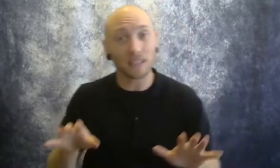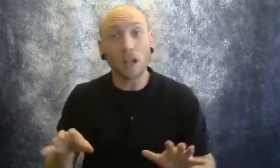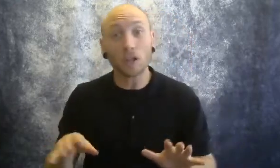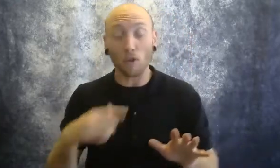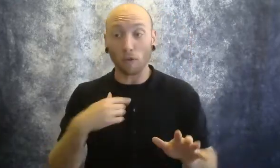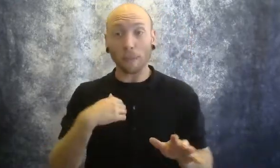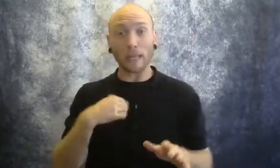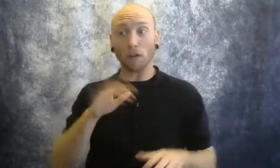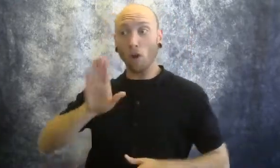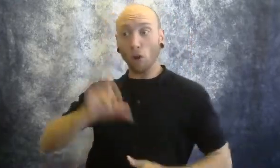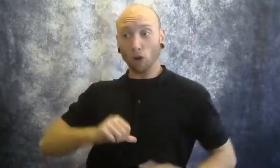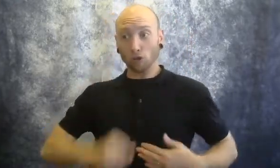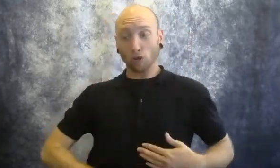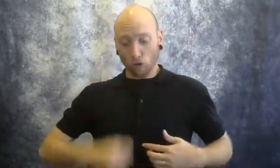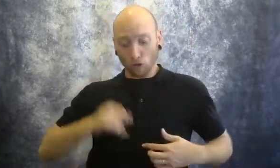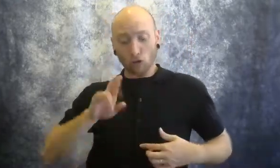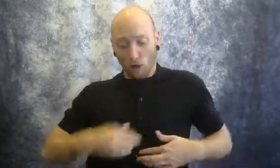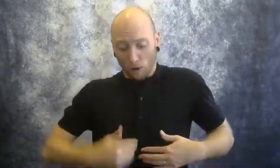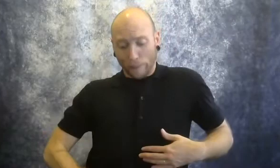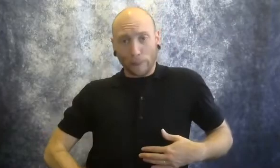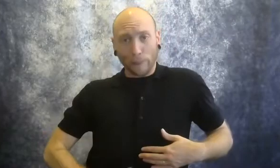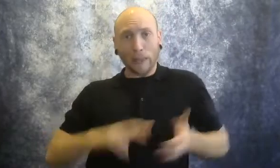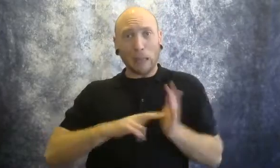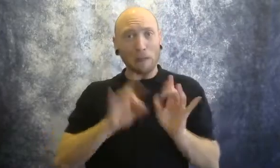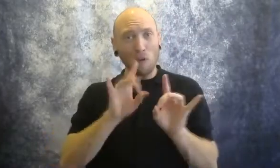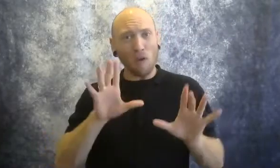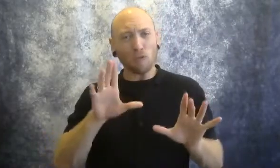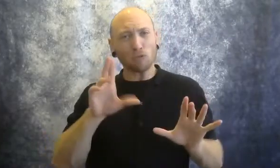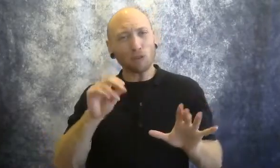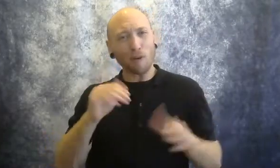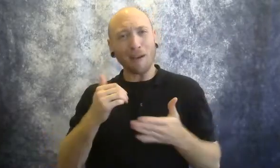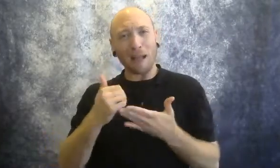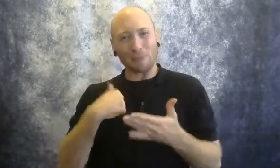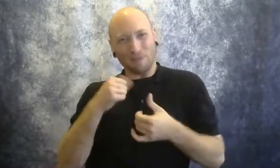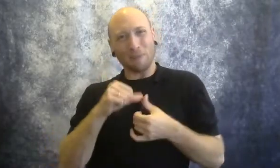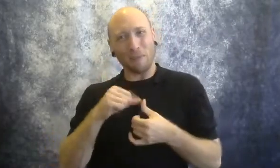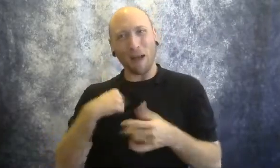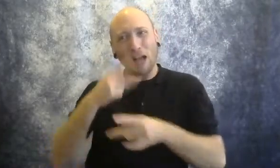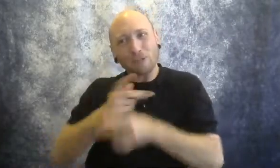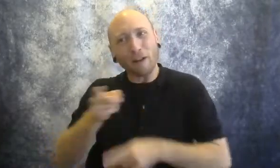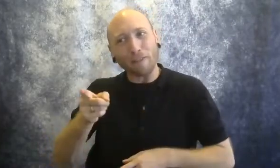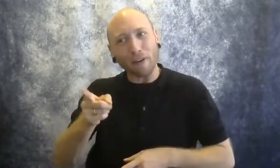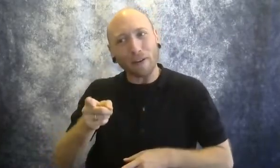know that. So I said, so that's what it means to me. You don't have to run away or try to hide it from me because I don't